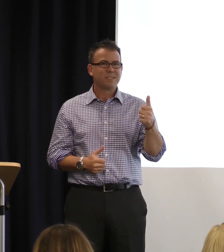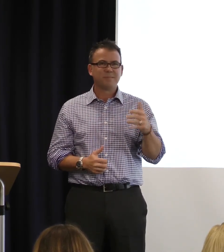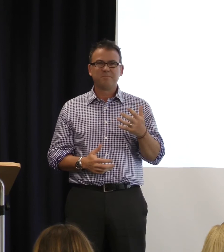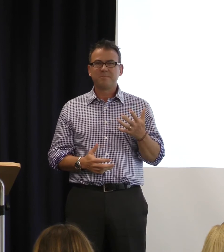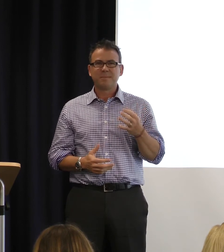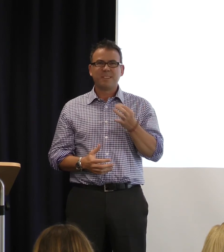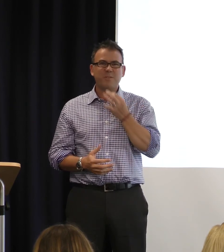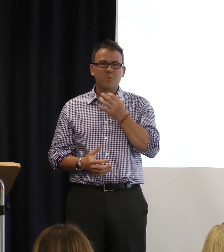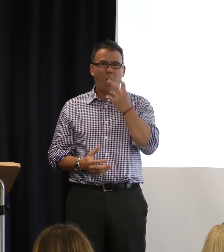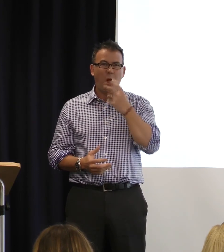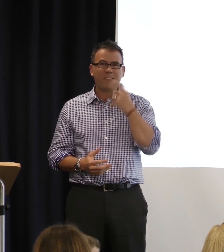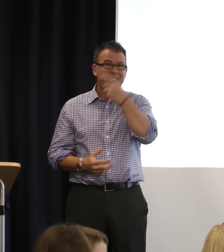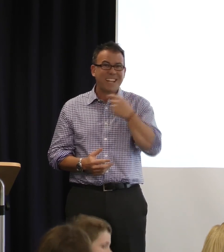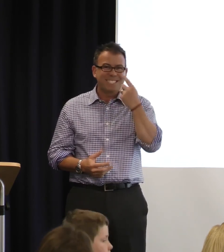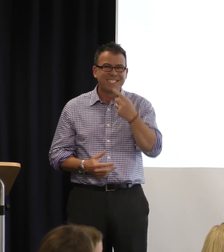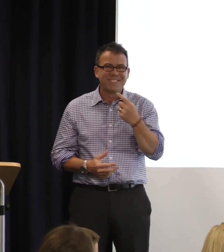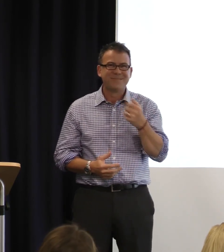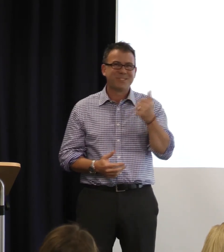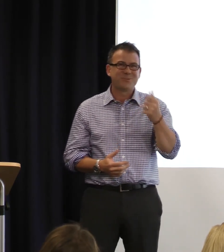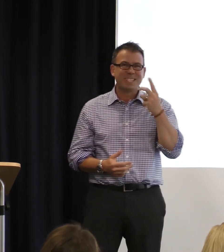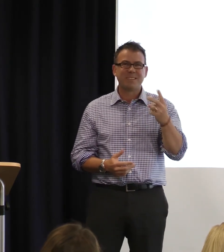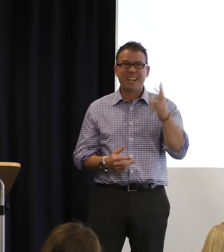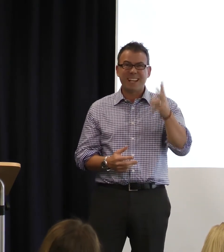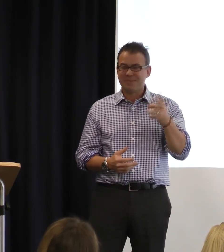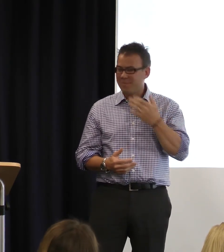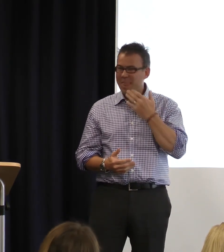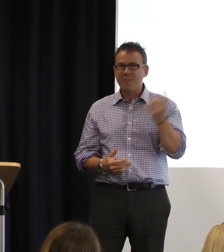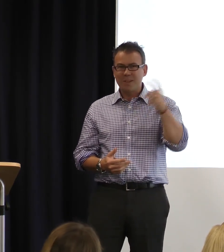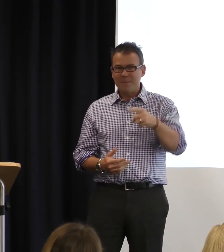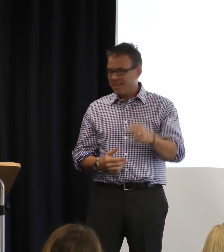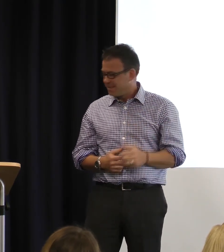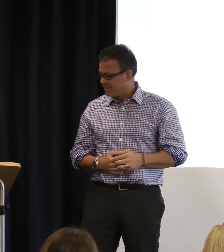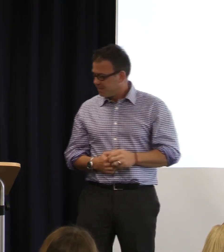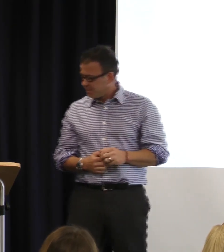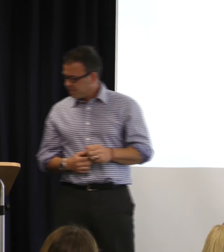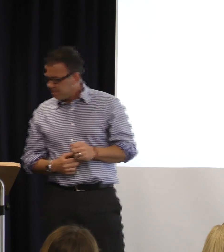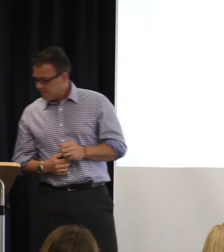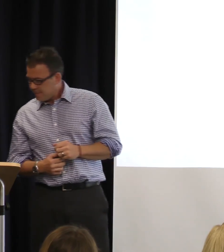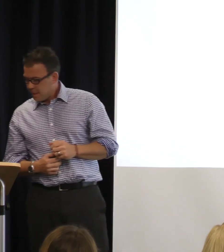too, which is good. A few old faces as well in the audience. Good to see you again, so thank you for coming.